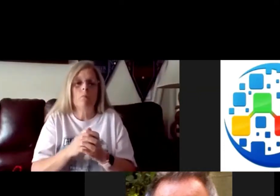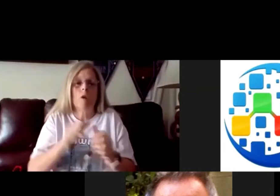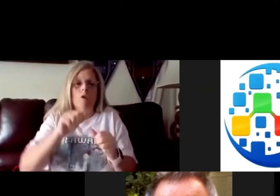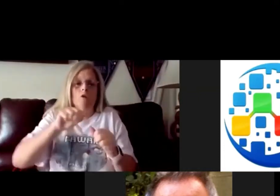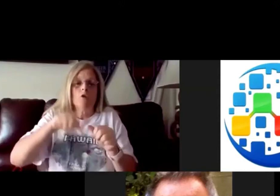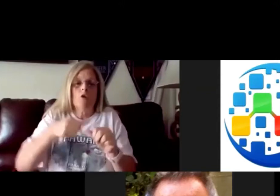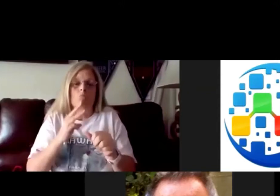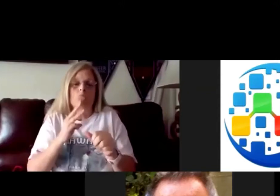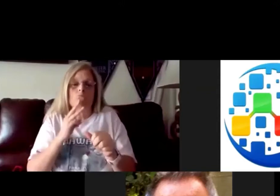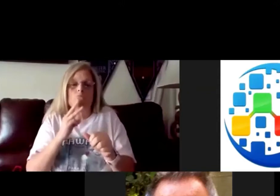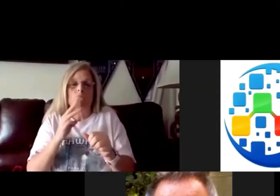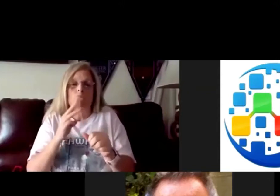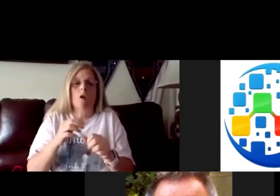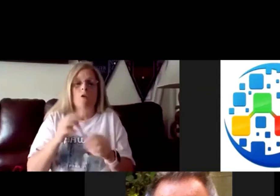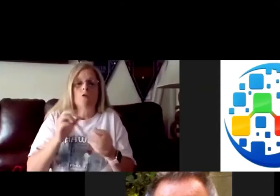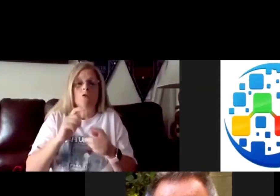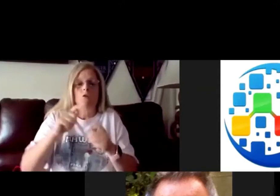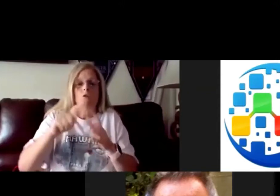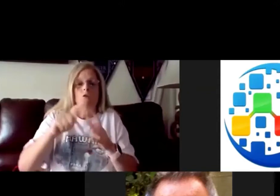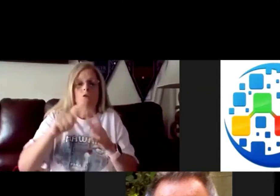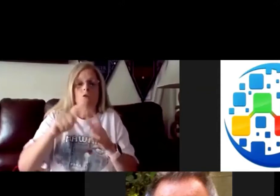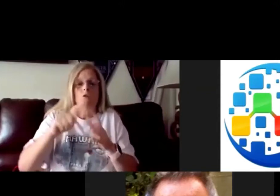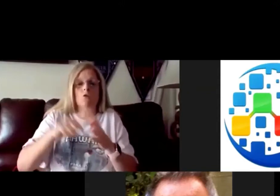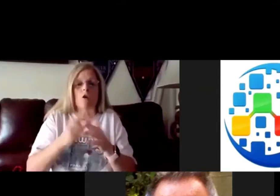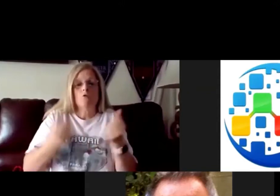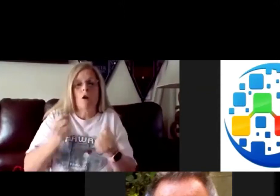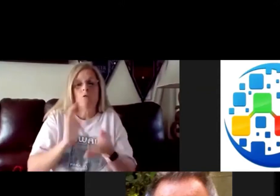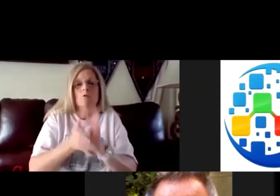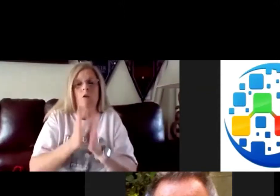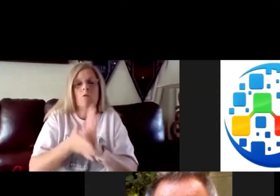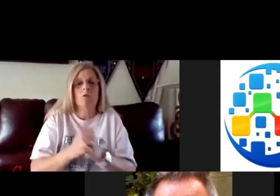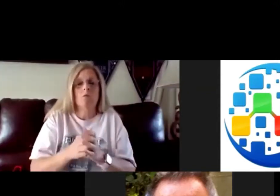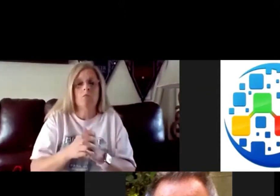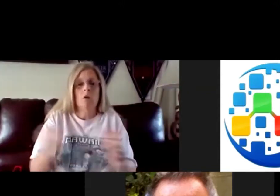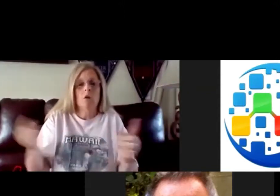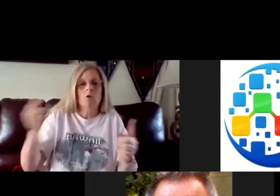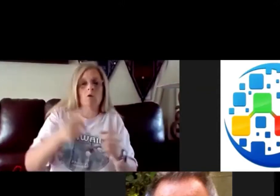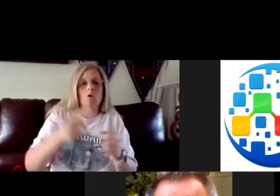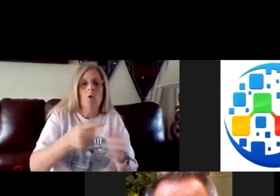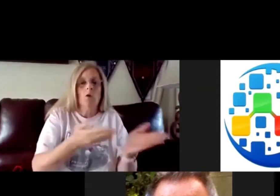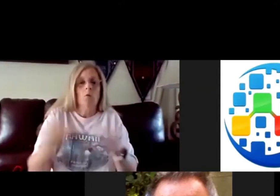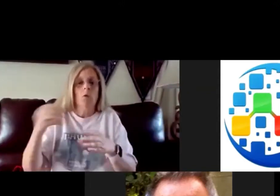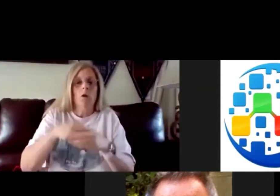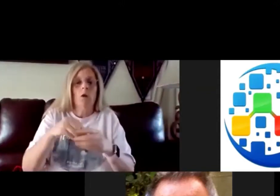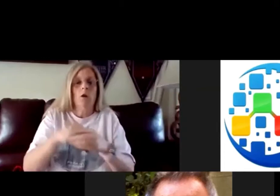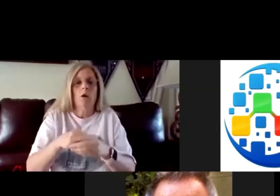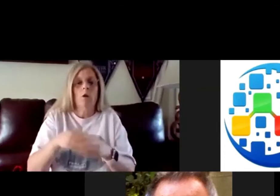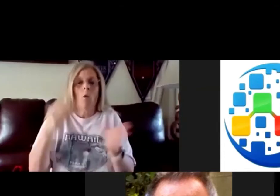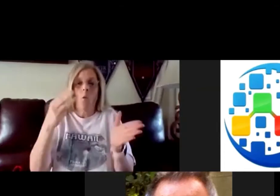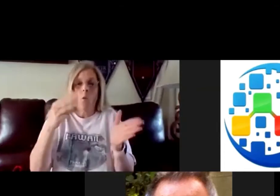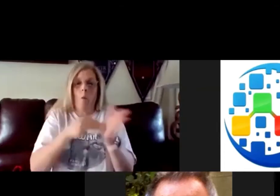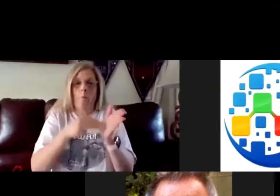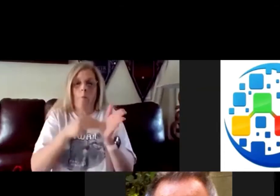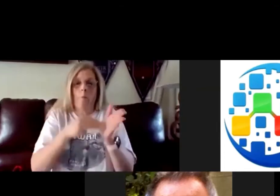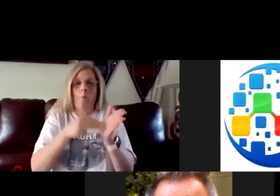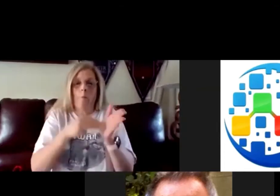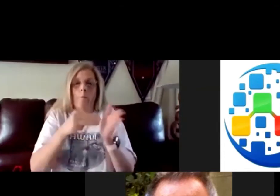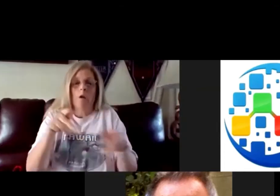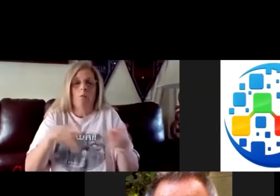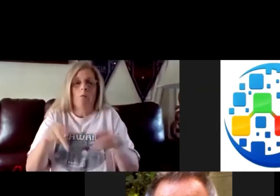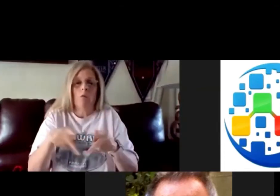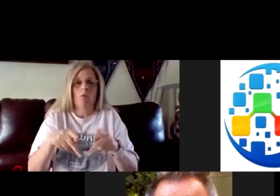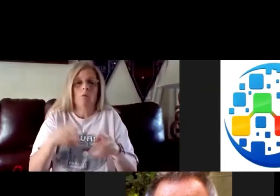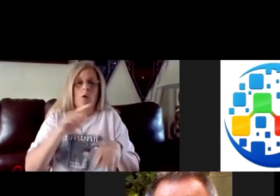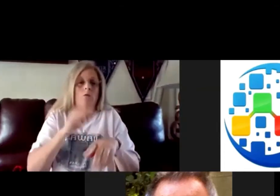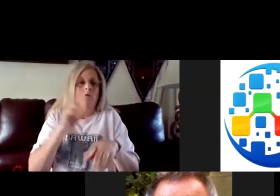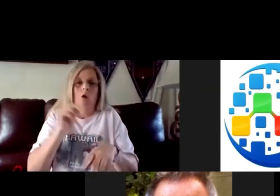started driving traffic. And his goal was to bring in 1 million opt-ins, and they did not put a time frame on it. However long